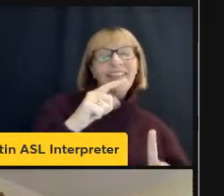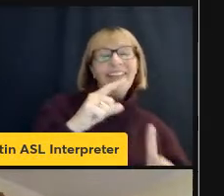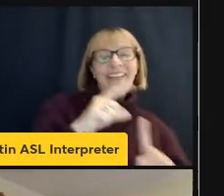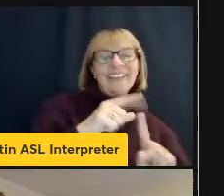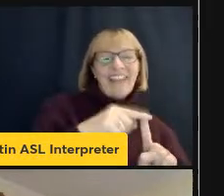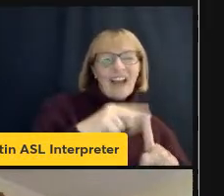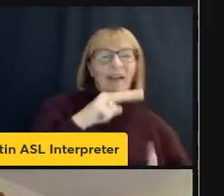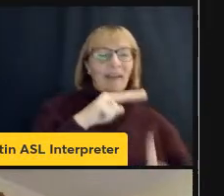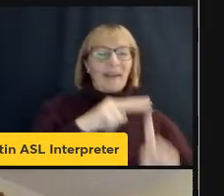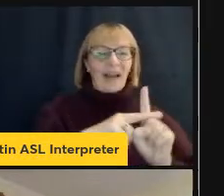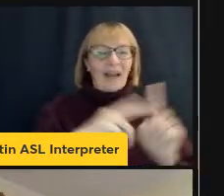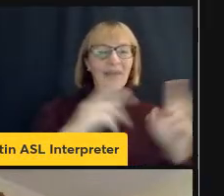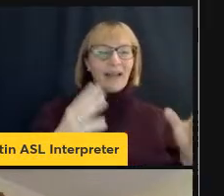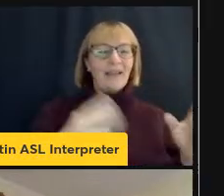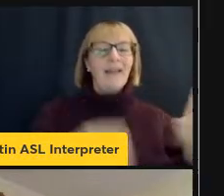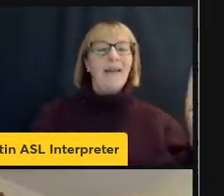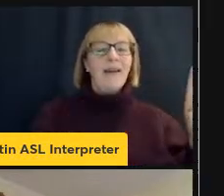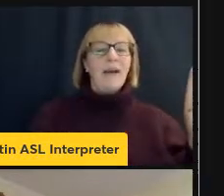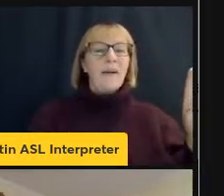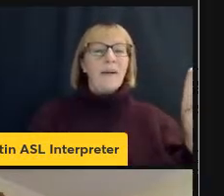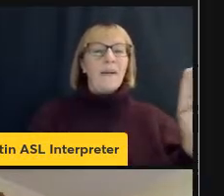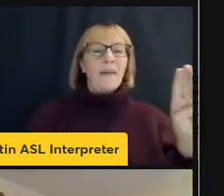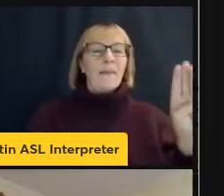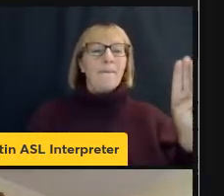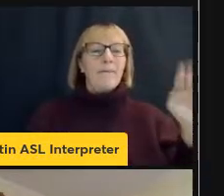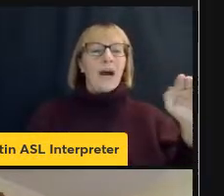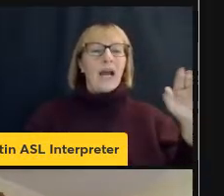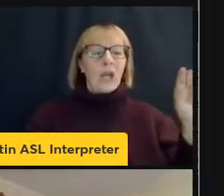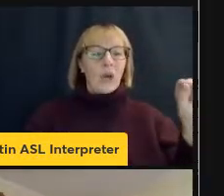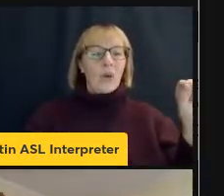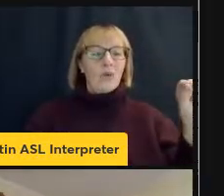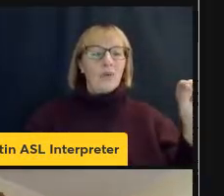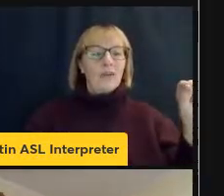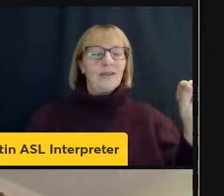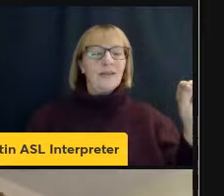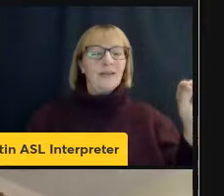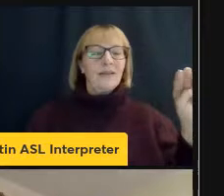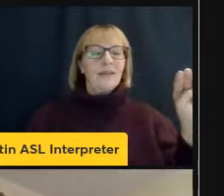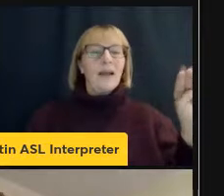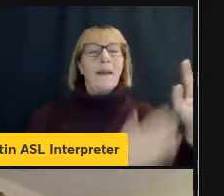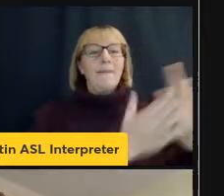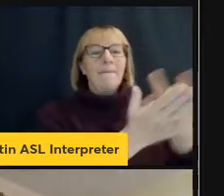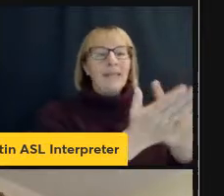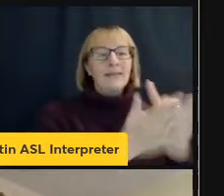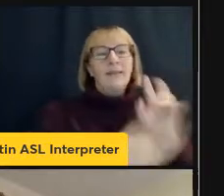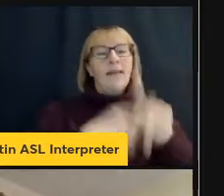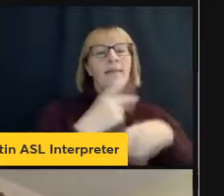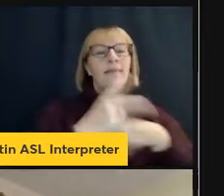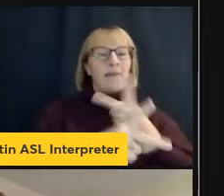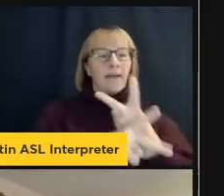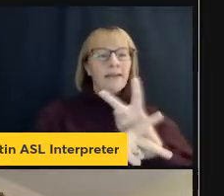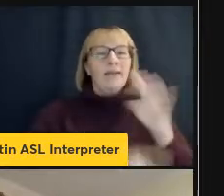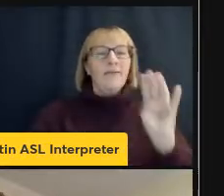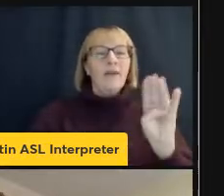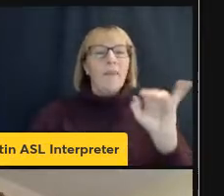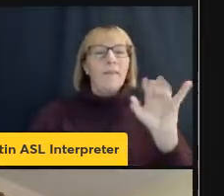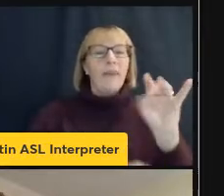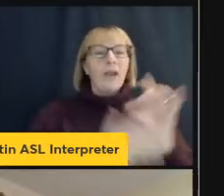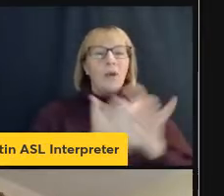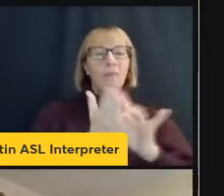disconnect between biomedicine, what biomedicine, the kind of biomedical research that is